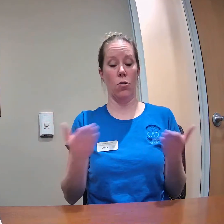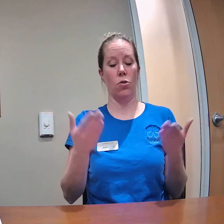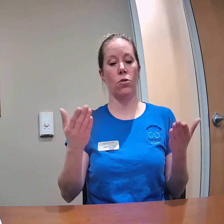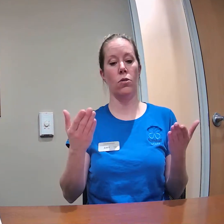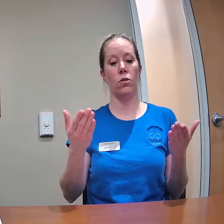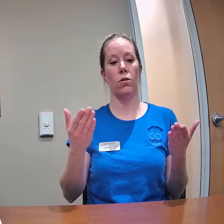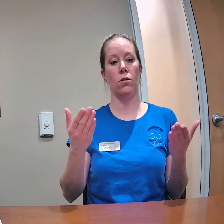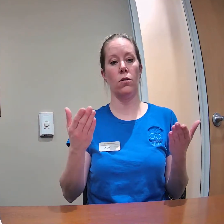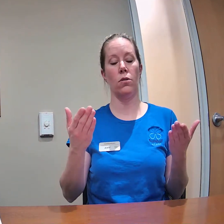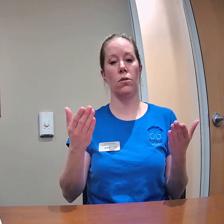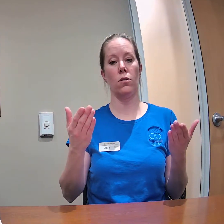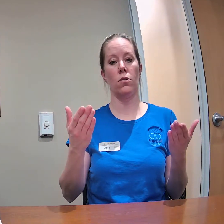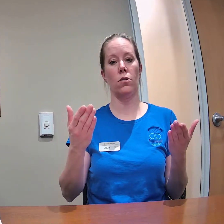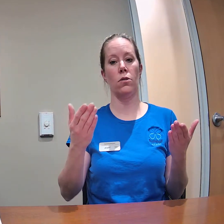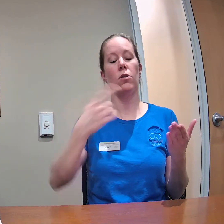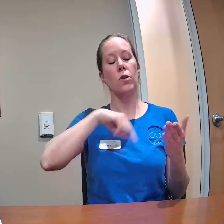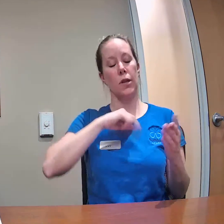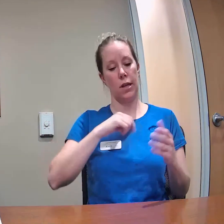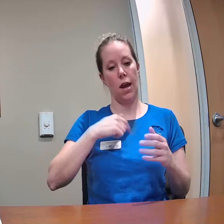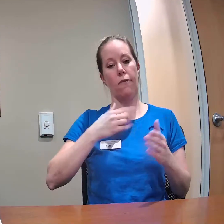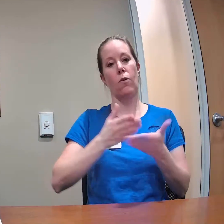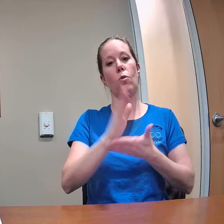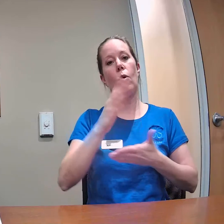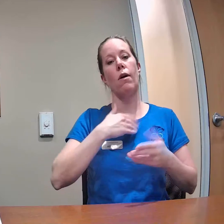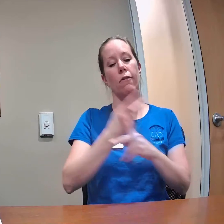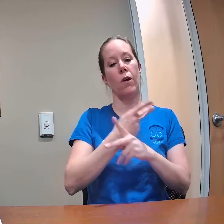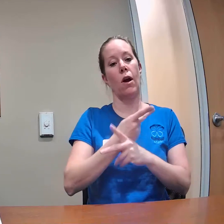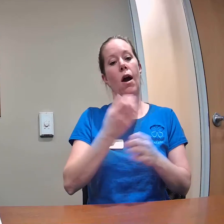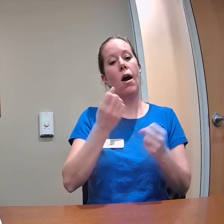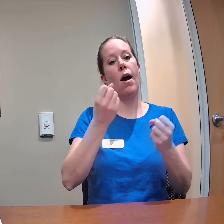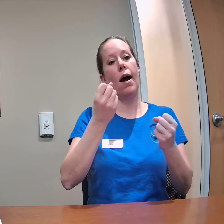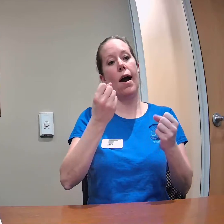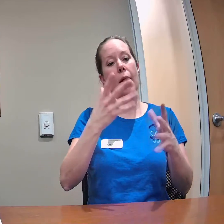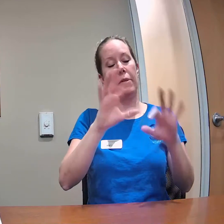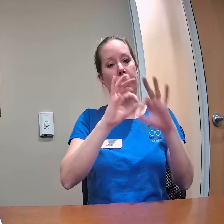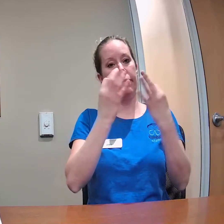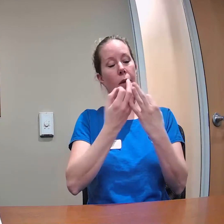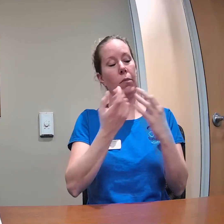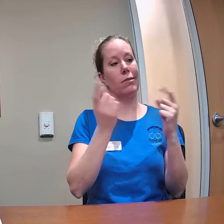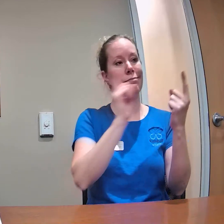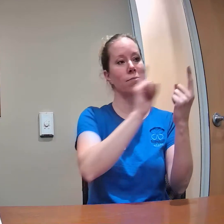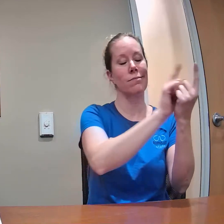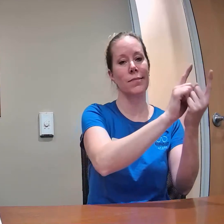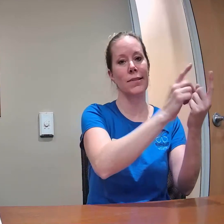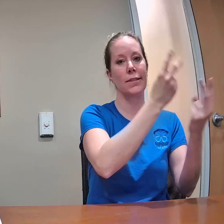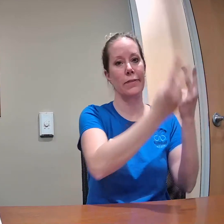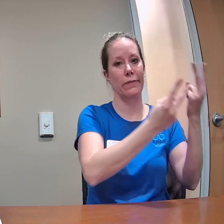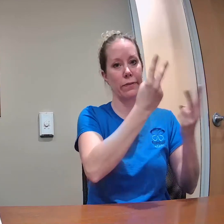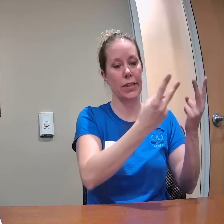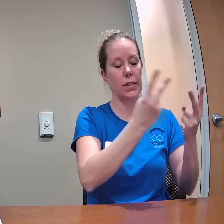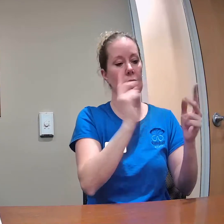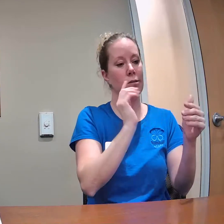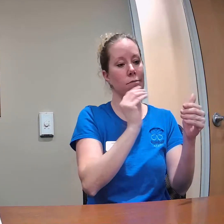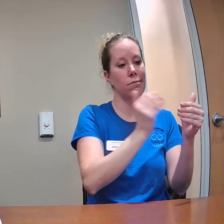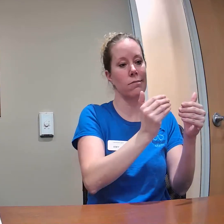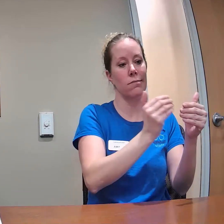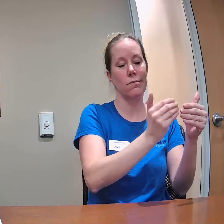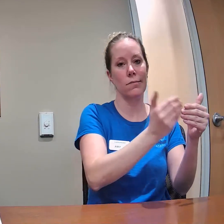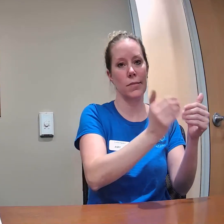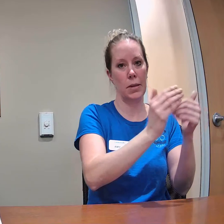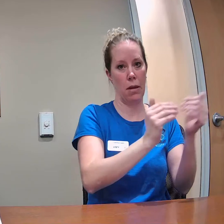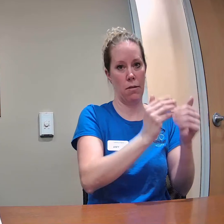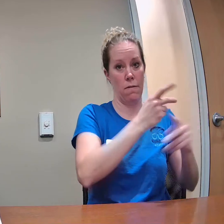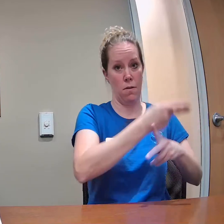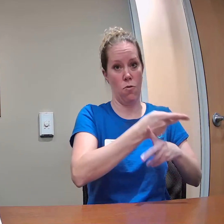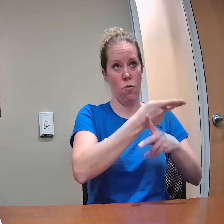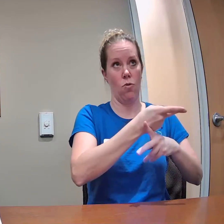to determine how many essential visitors may visit a very ill or palliative resident during Orange Restrict.